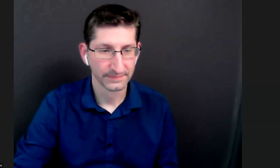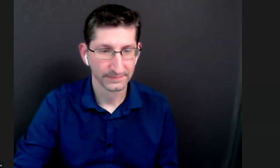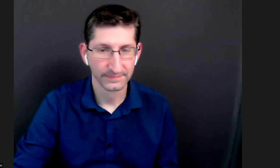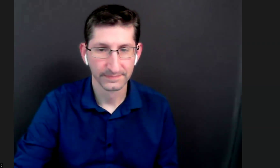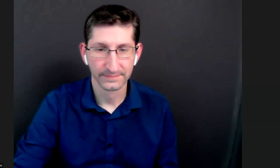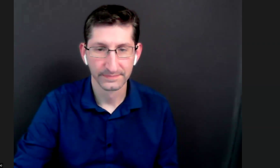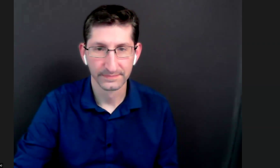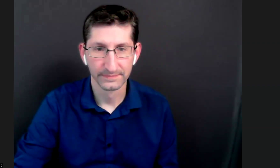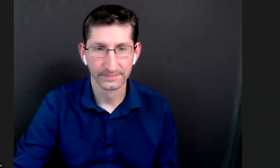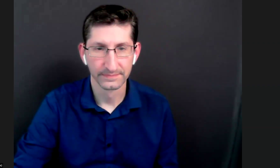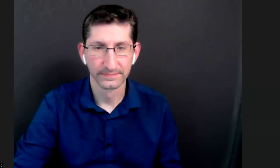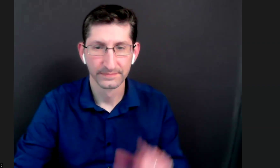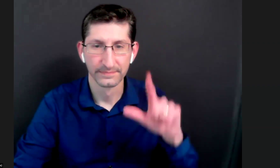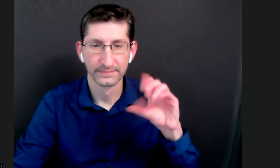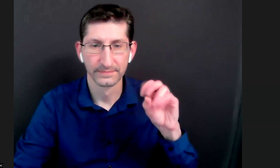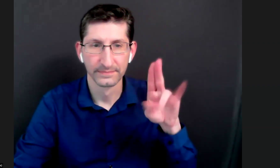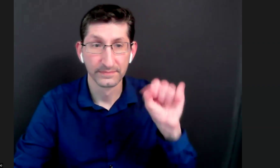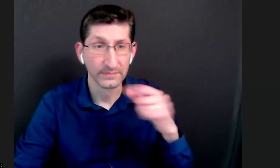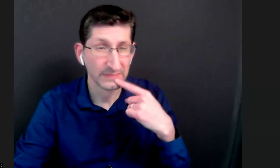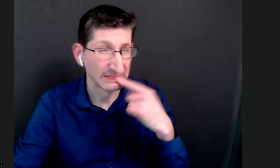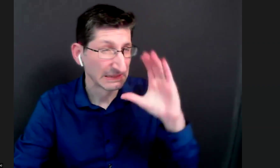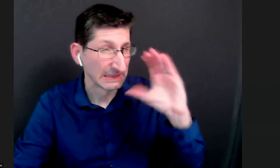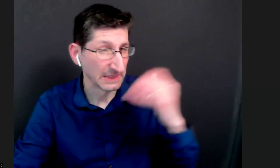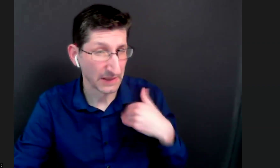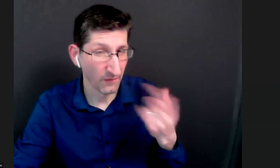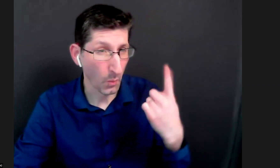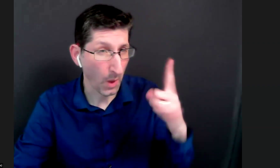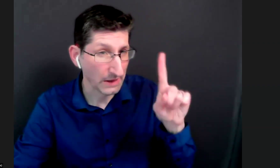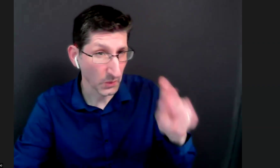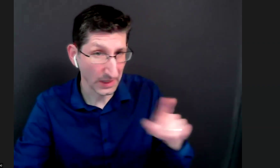Looks like we have one question, right, Sarah?